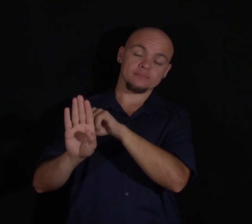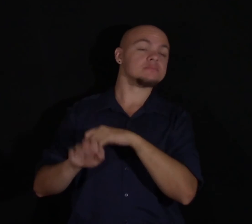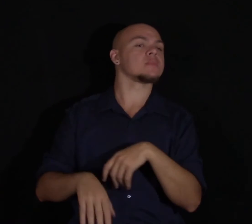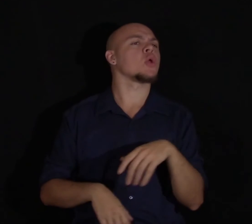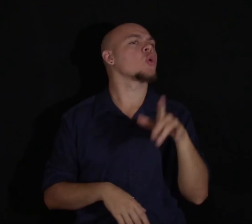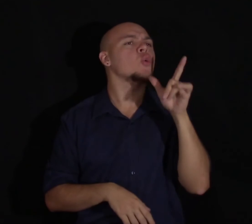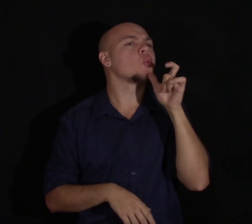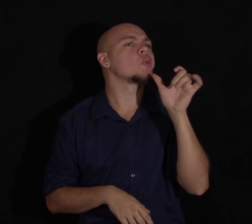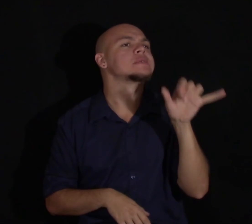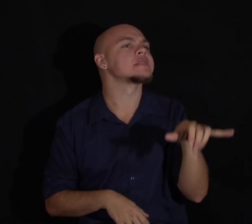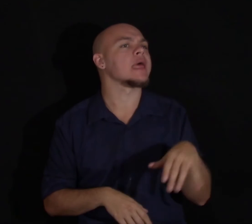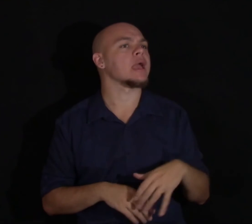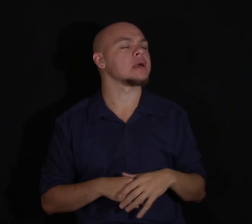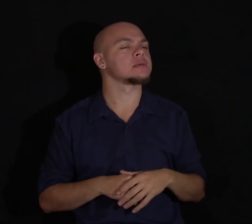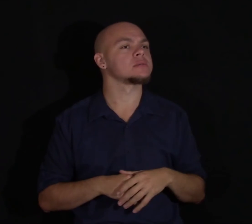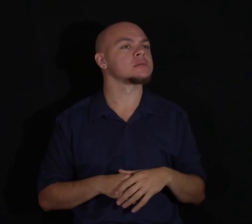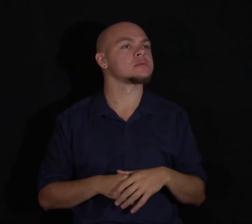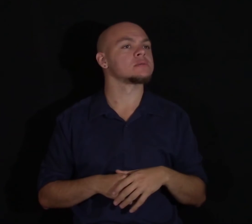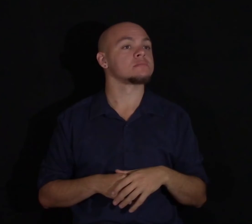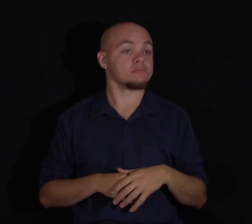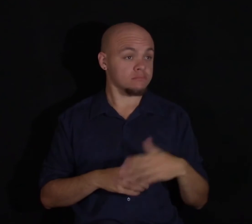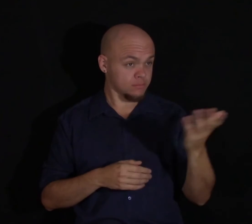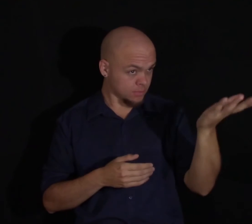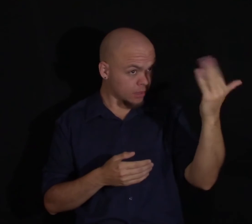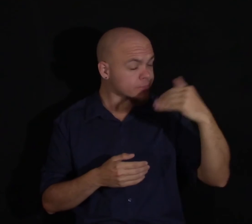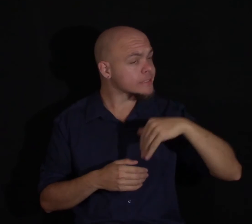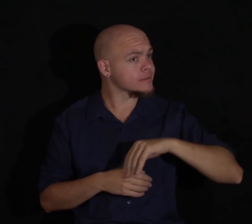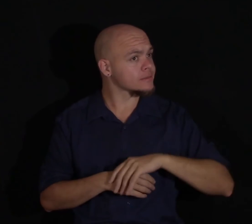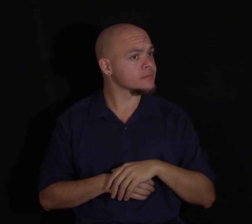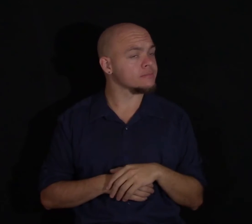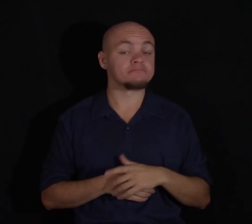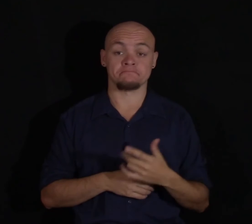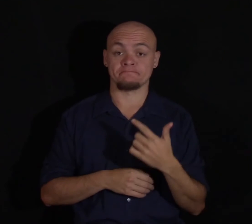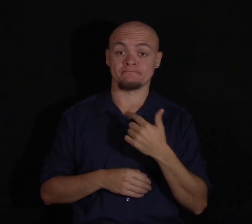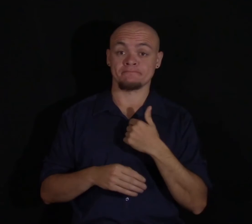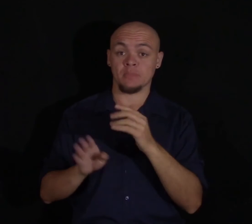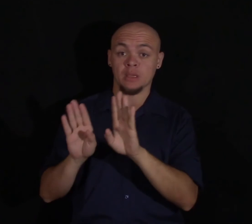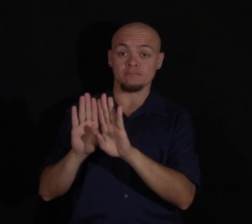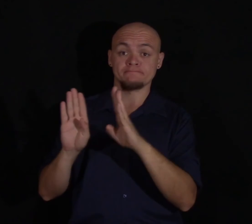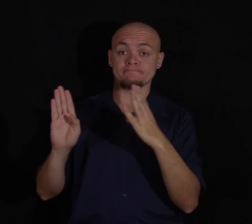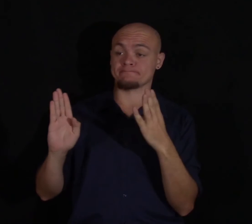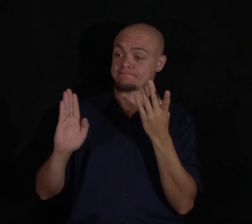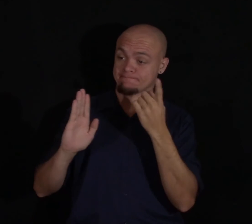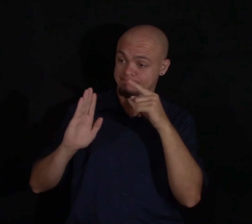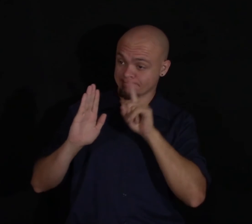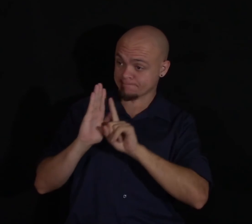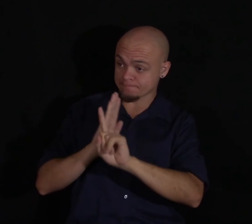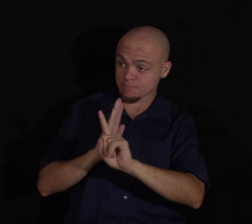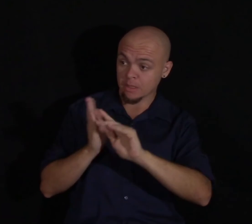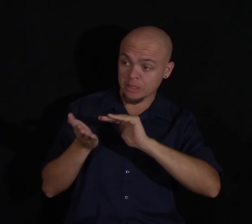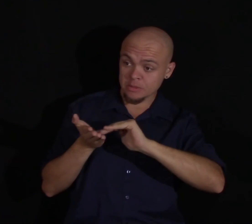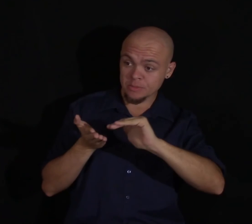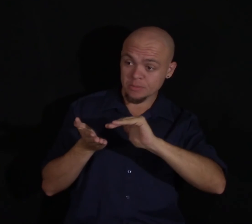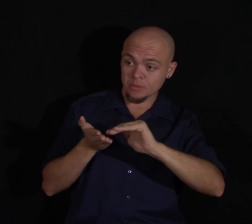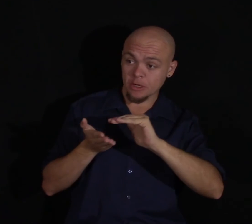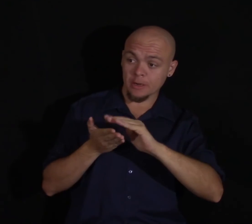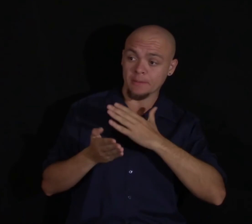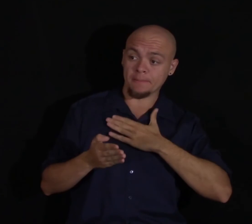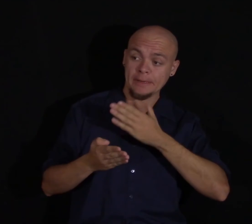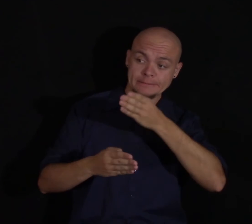said the old man. "Come in." I entered. "Pardon this intrusion," said I.